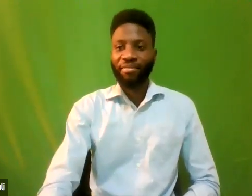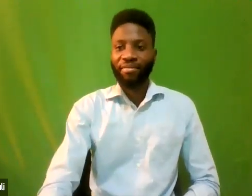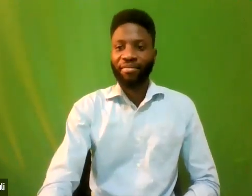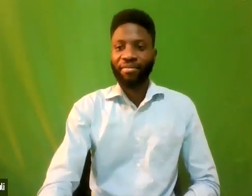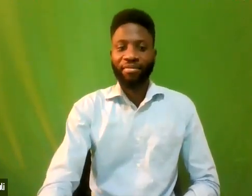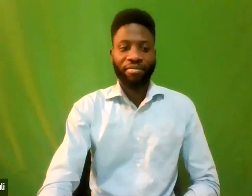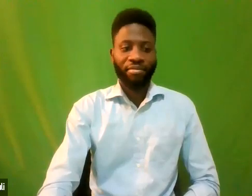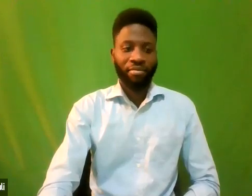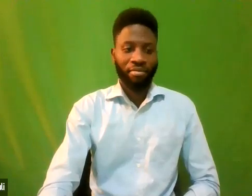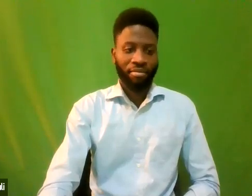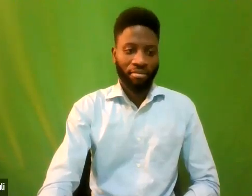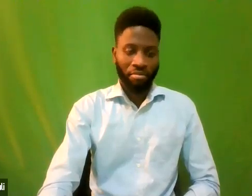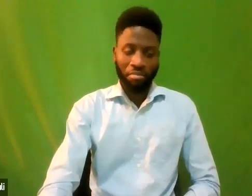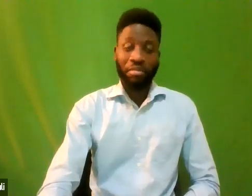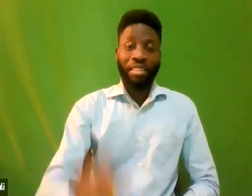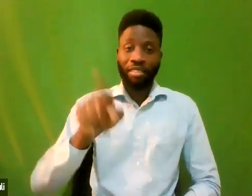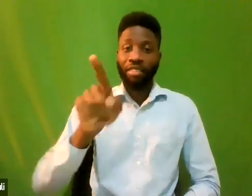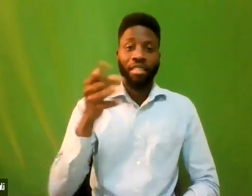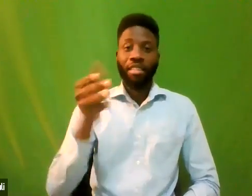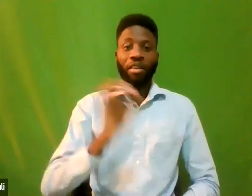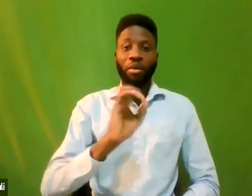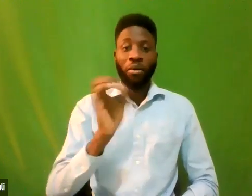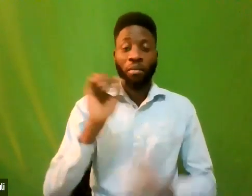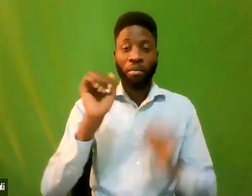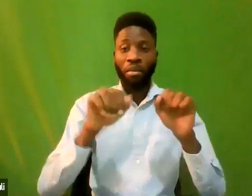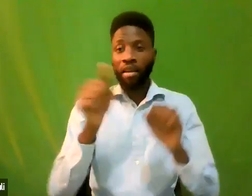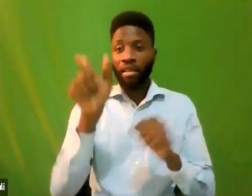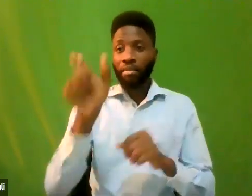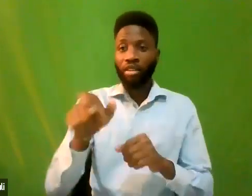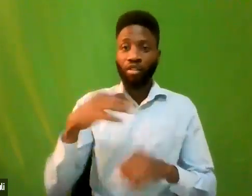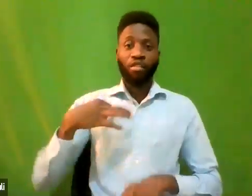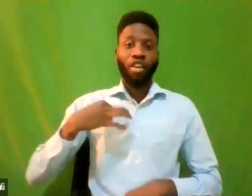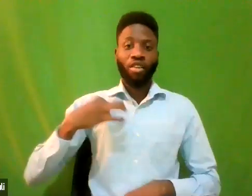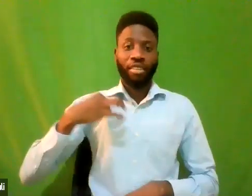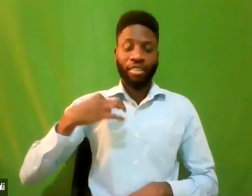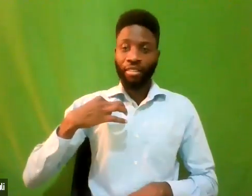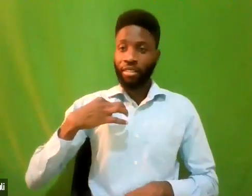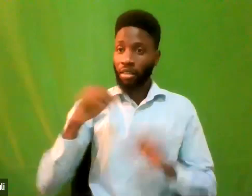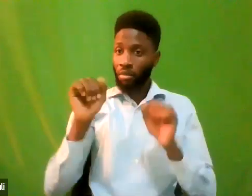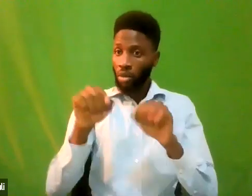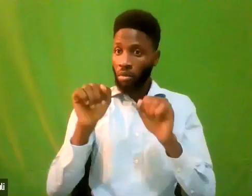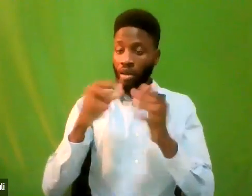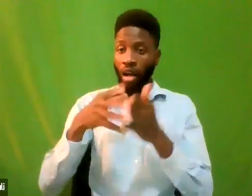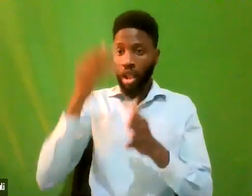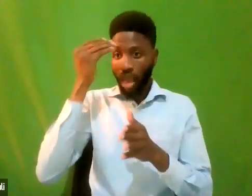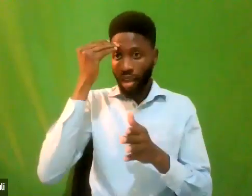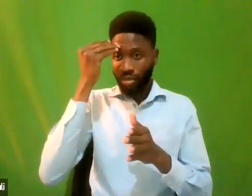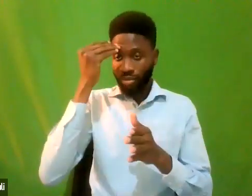Okay. He seems not to be there. Can I get a volunteer can we learn inspiring?